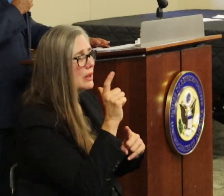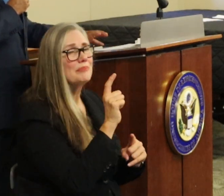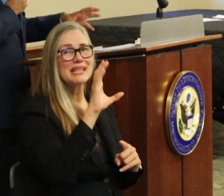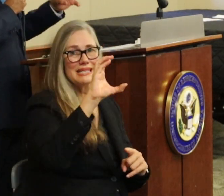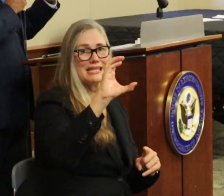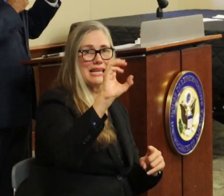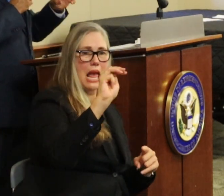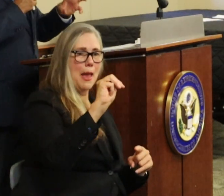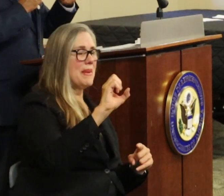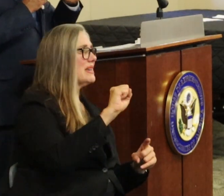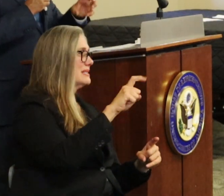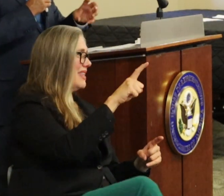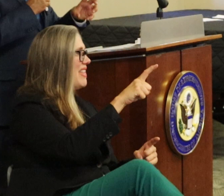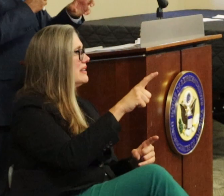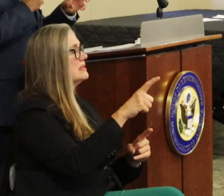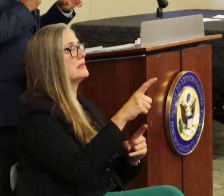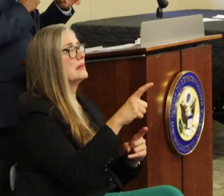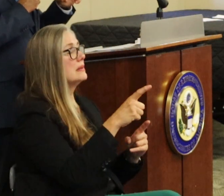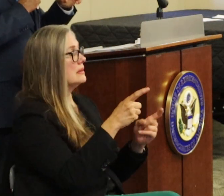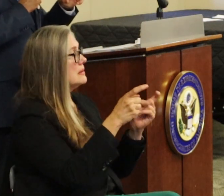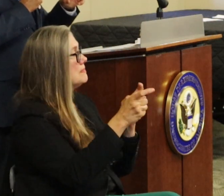really is like the managed care